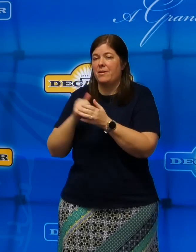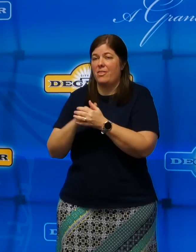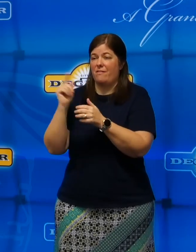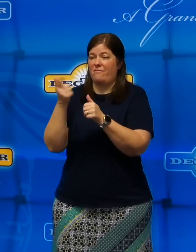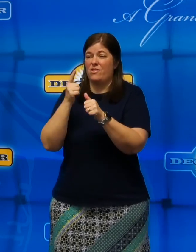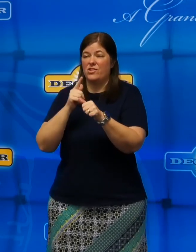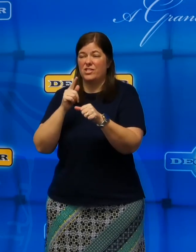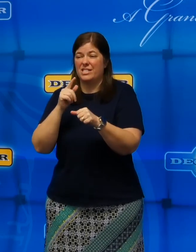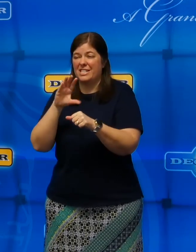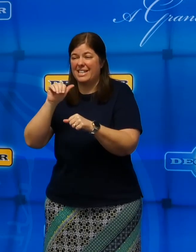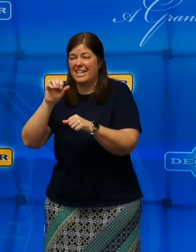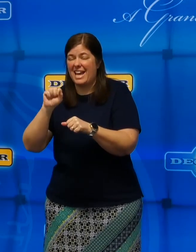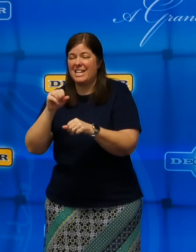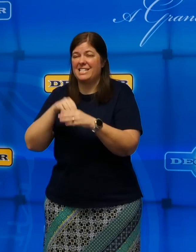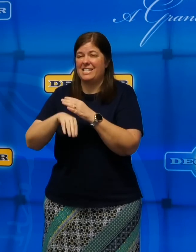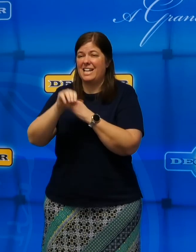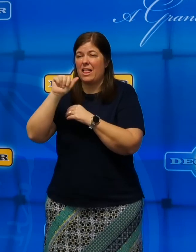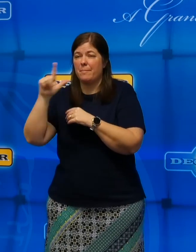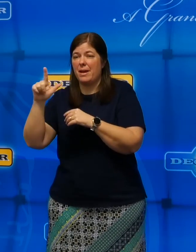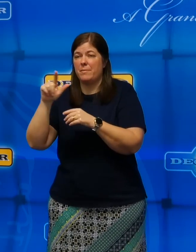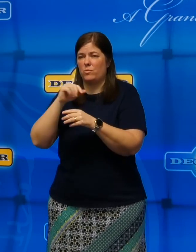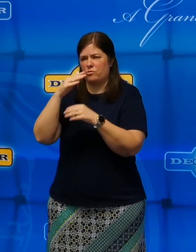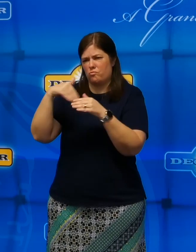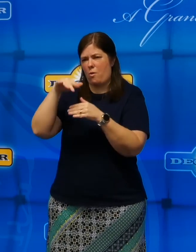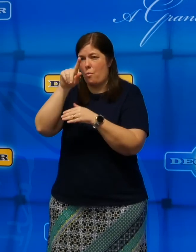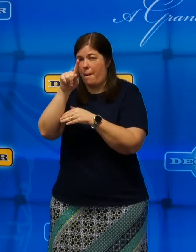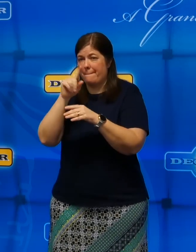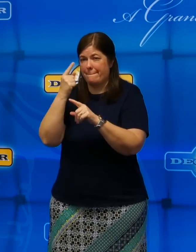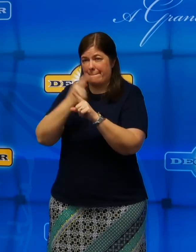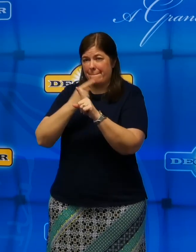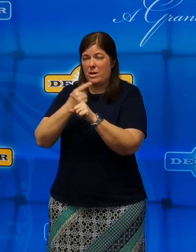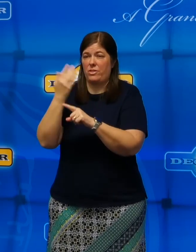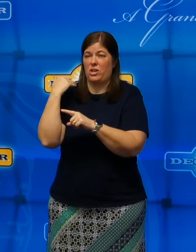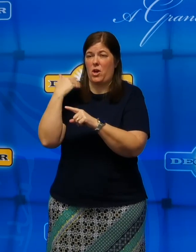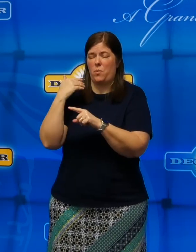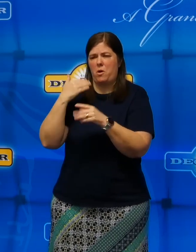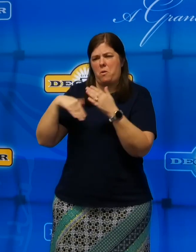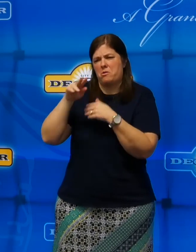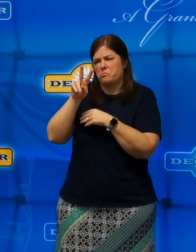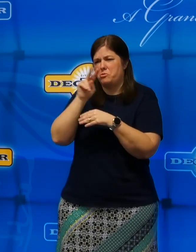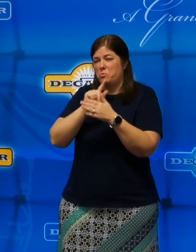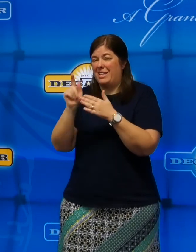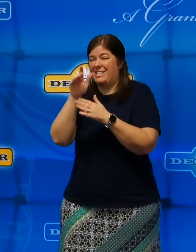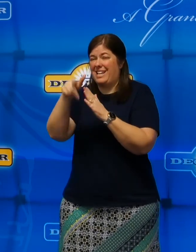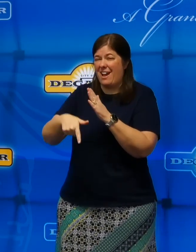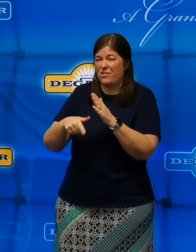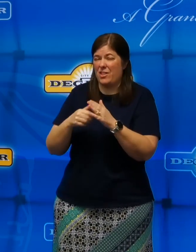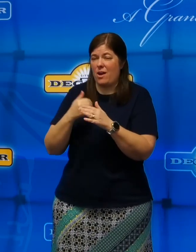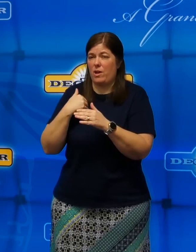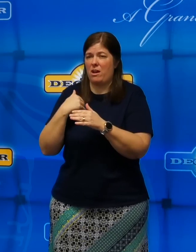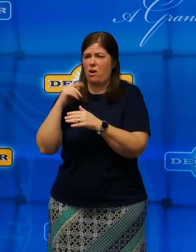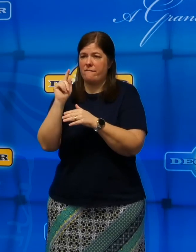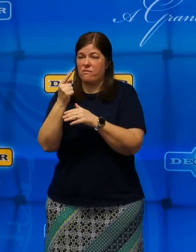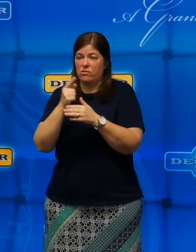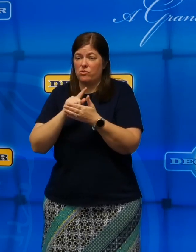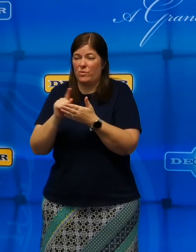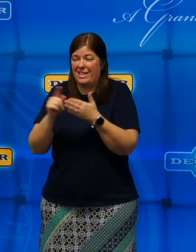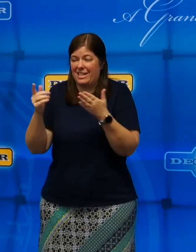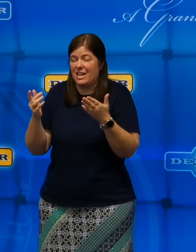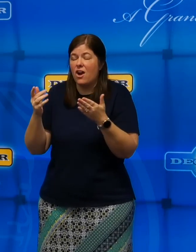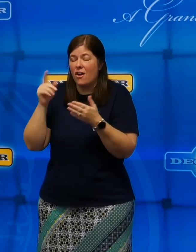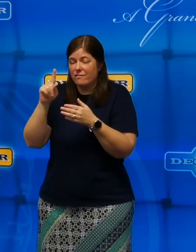had in Alabama was roughly a month ago on March the 13th. Shortly 2 weeks after that, we had our first case here in Morgan